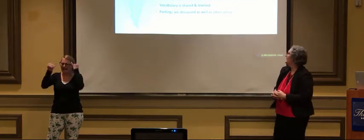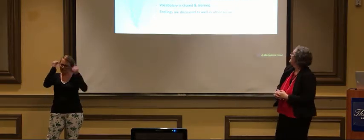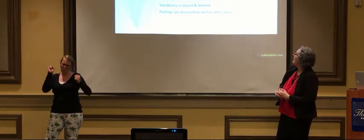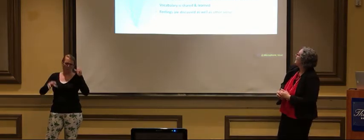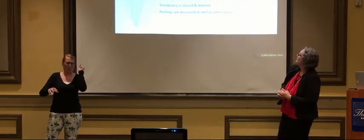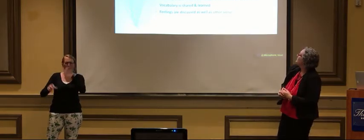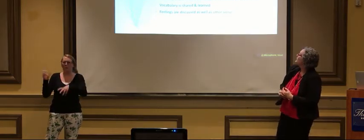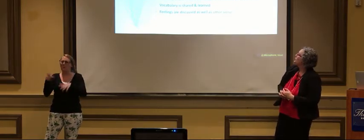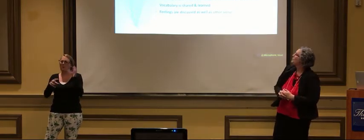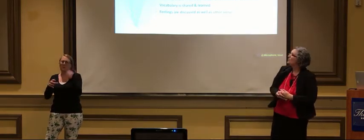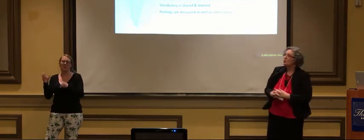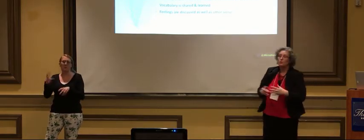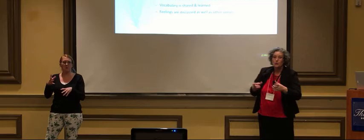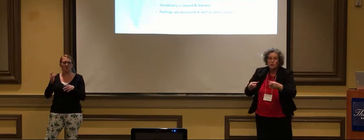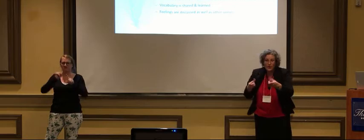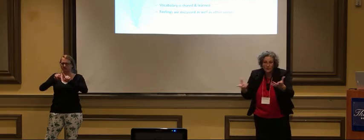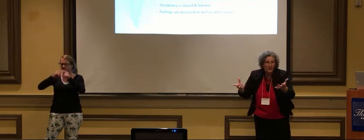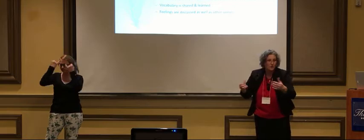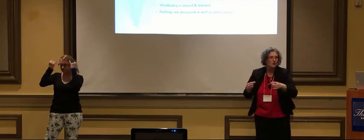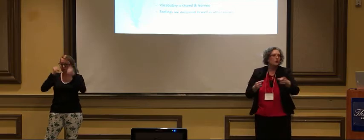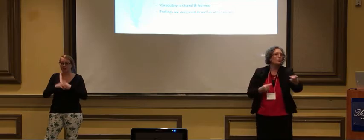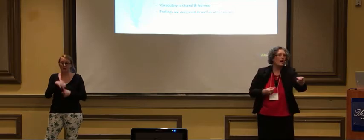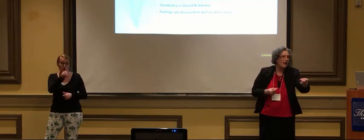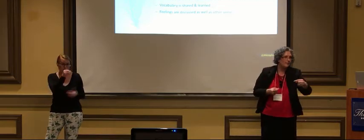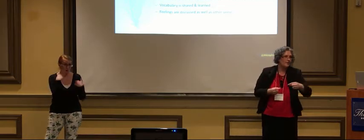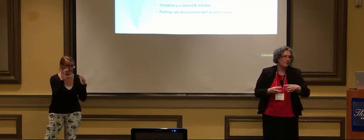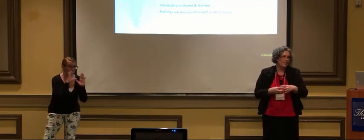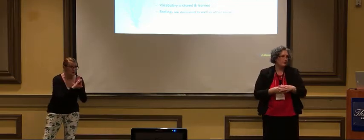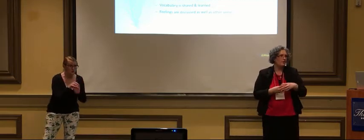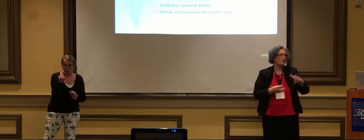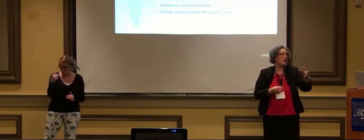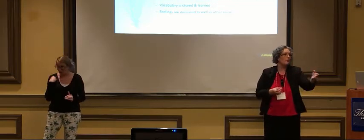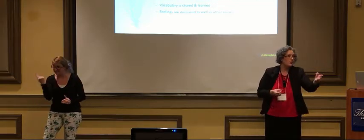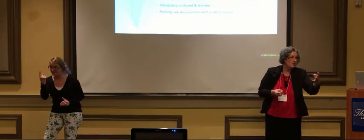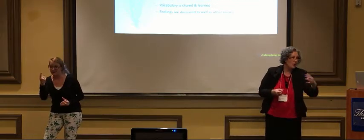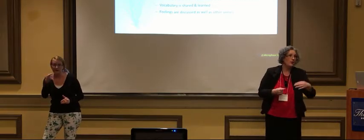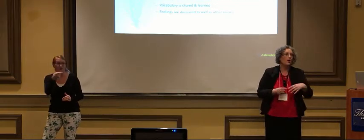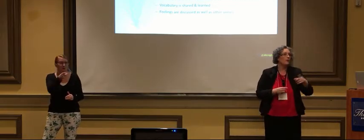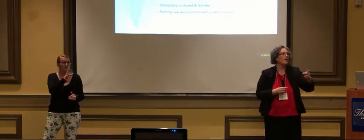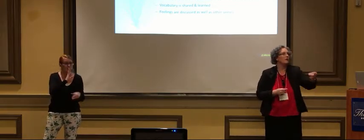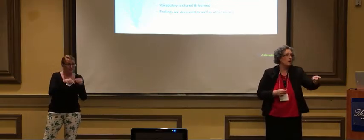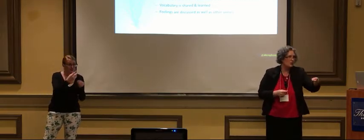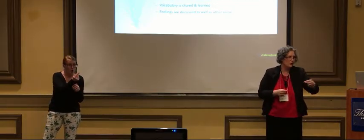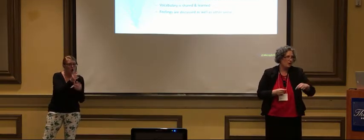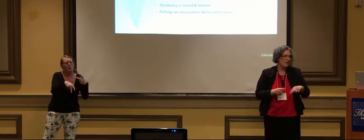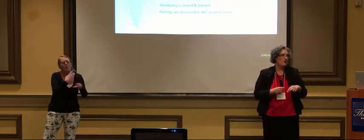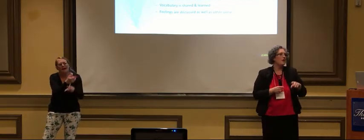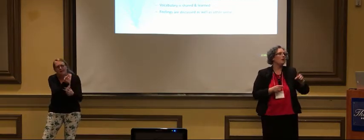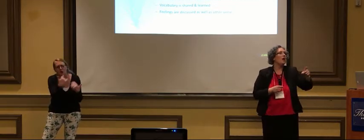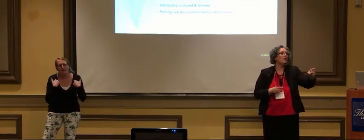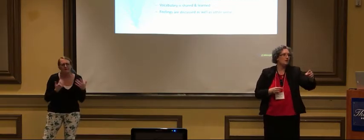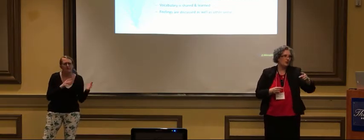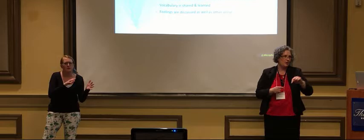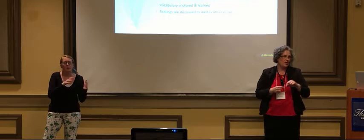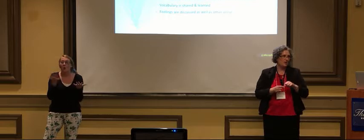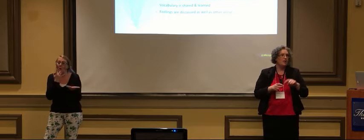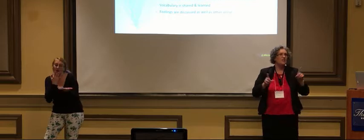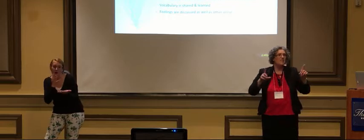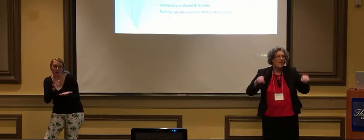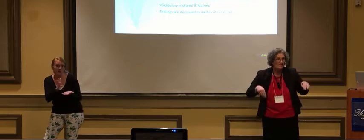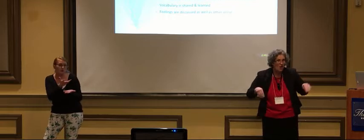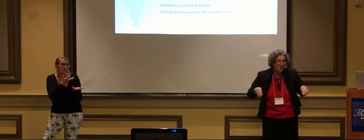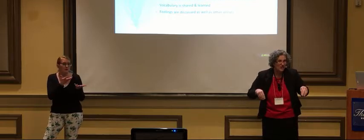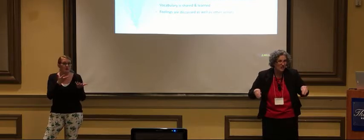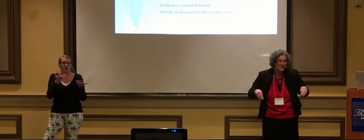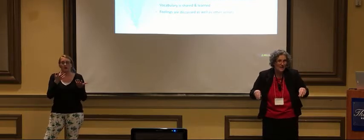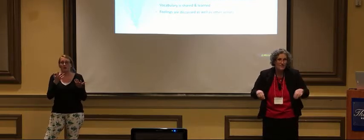find. Do you have a picture? Do you have something? Do you talk about a dog? All right, what kind of dog do you have? What color is your dog?